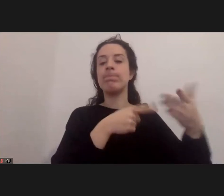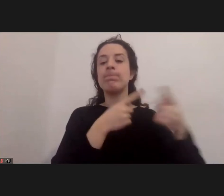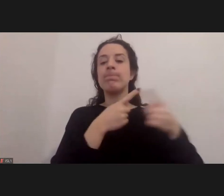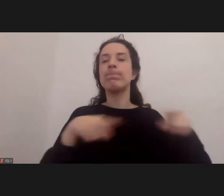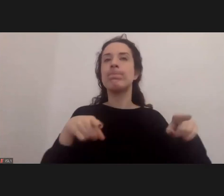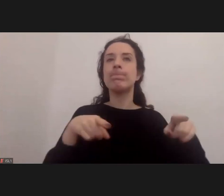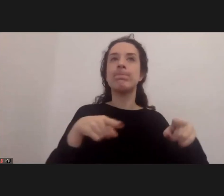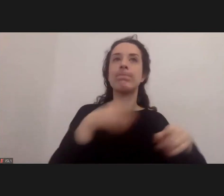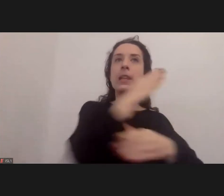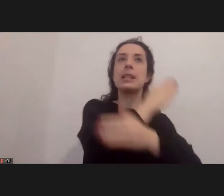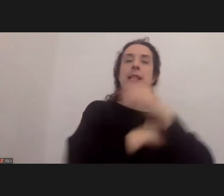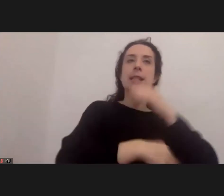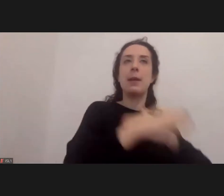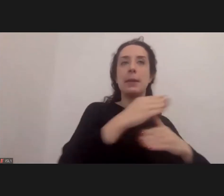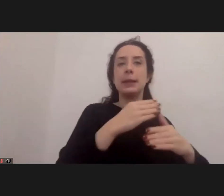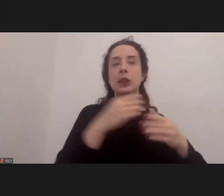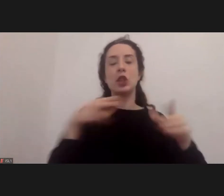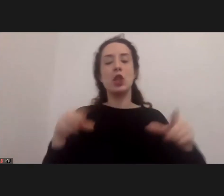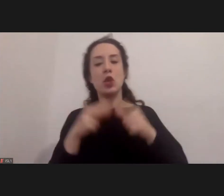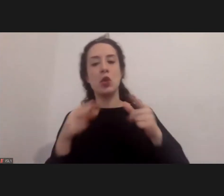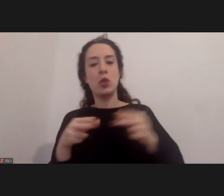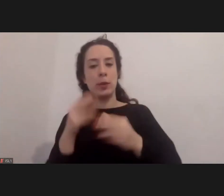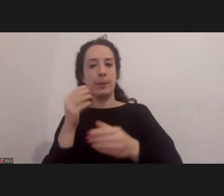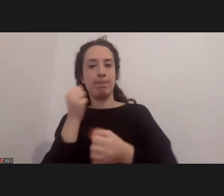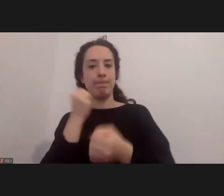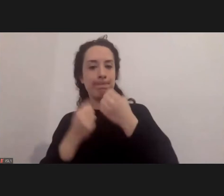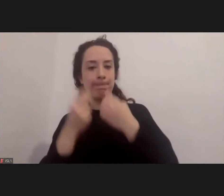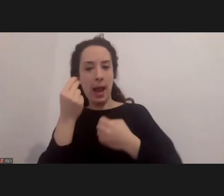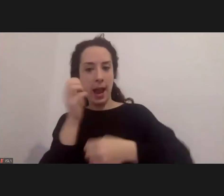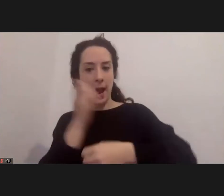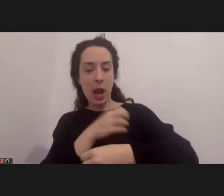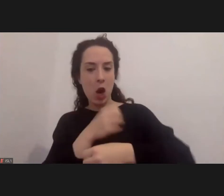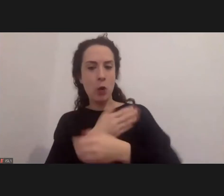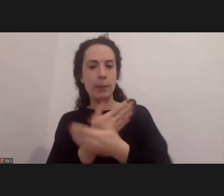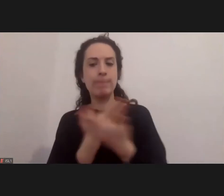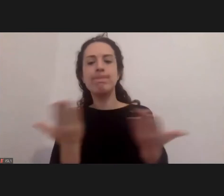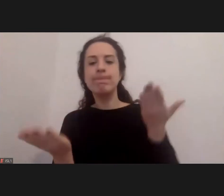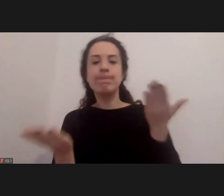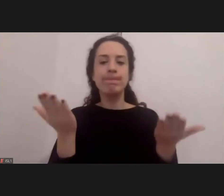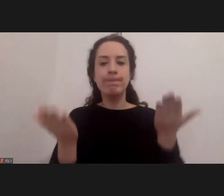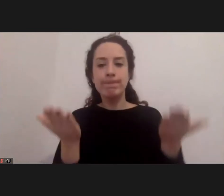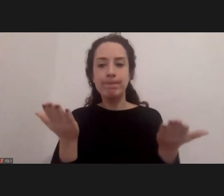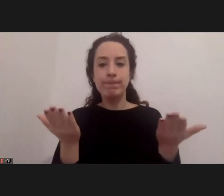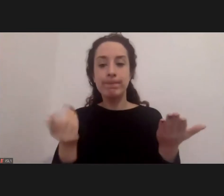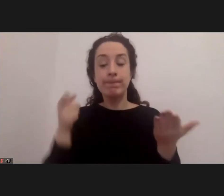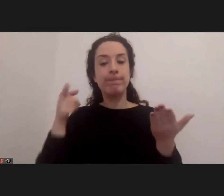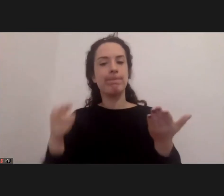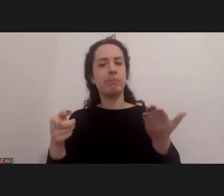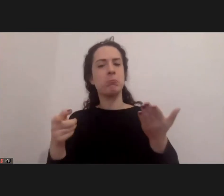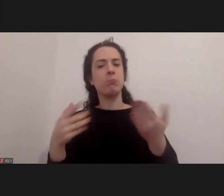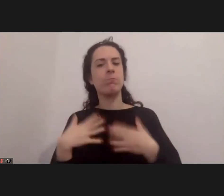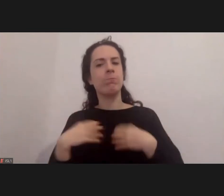economy. In fact, by fostering social economy and its potential, it is possible